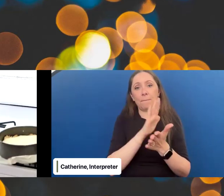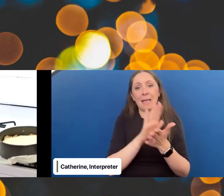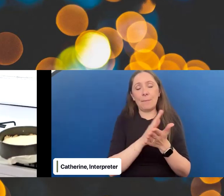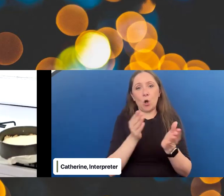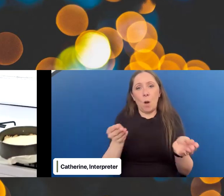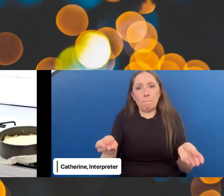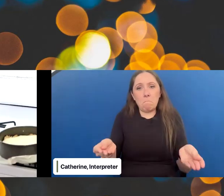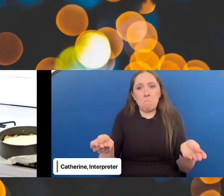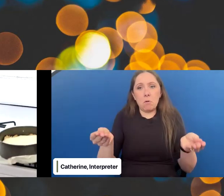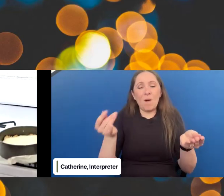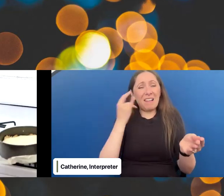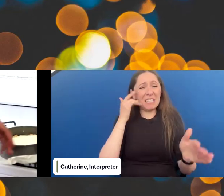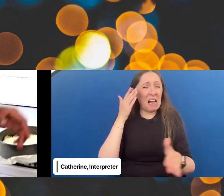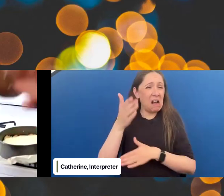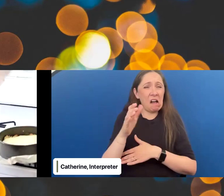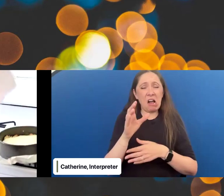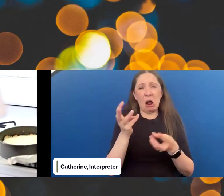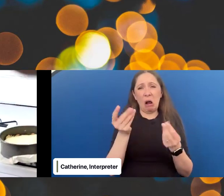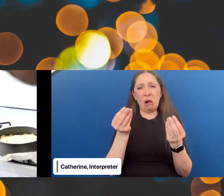But if it's too crumbly,